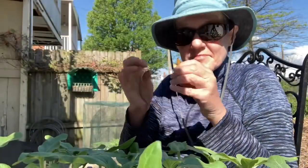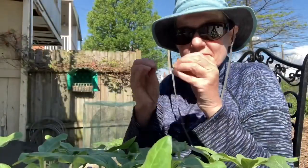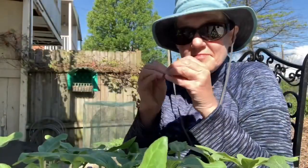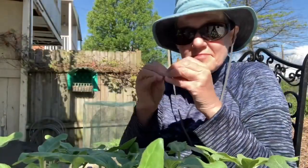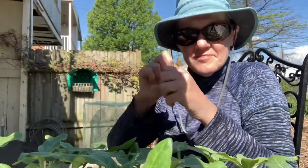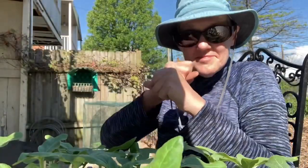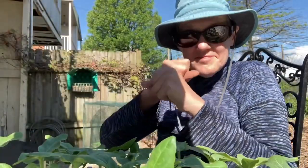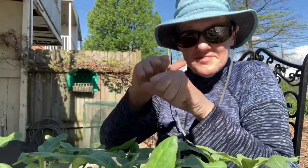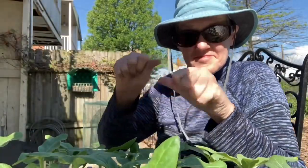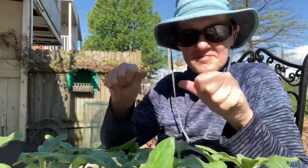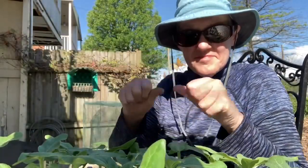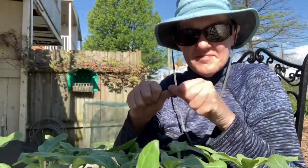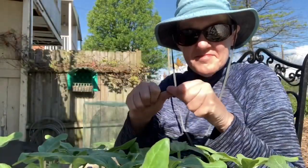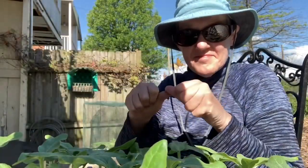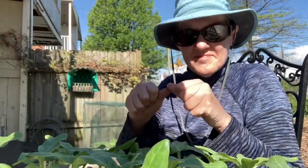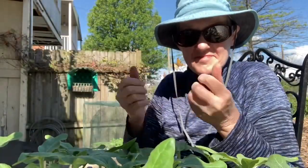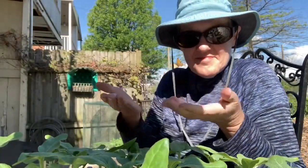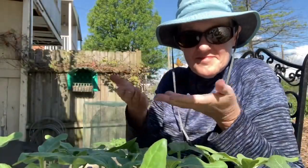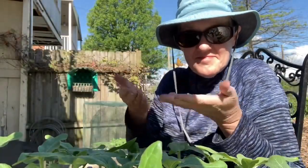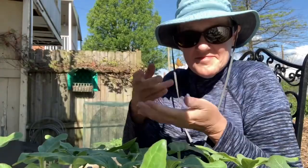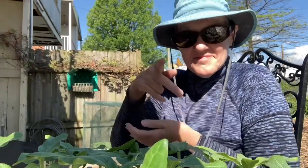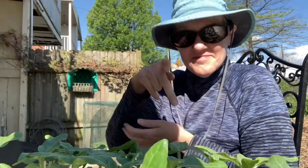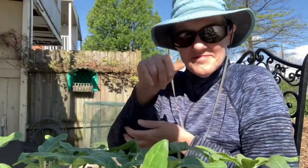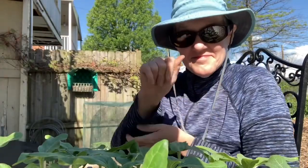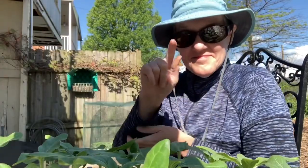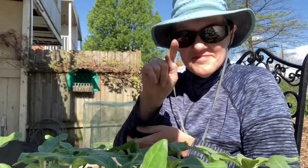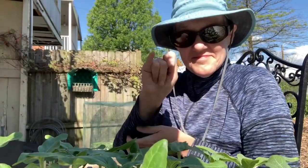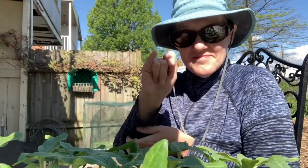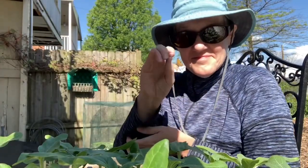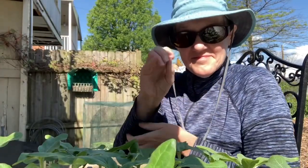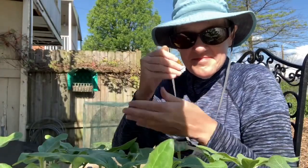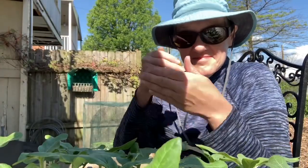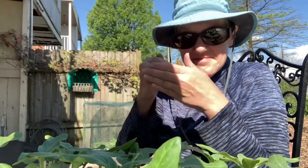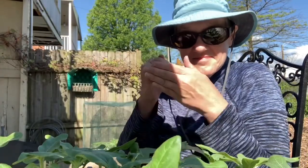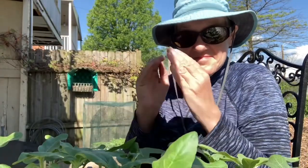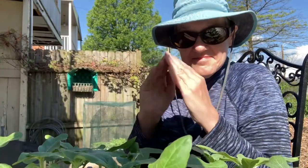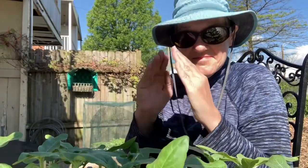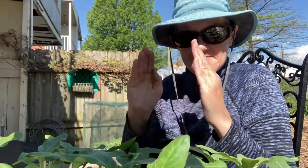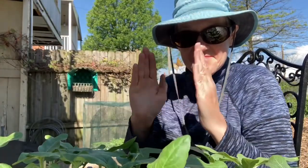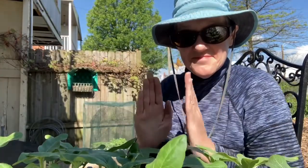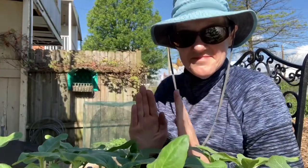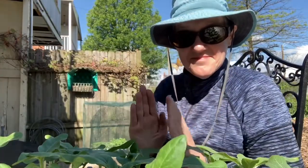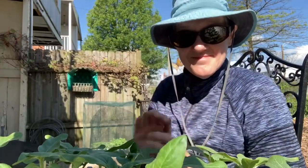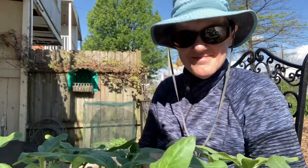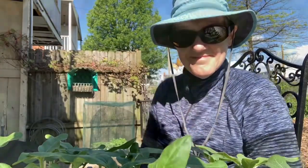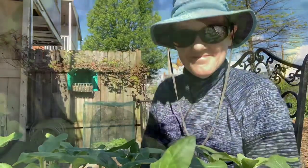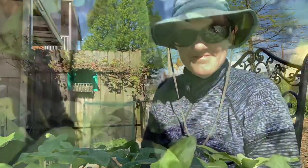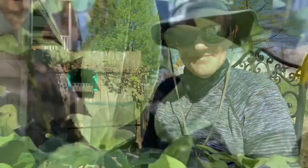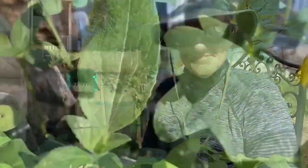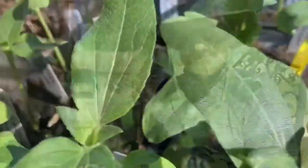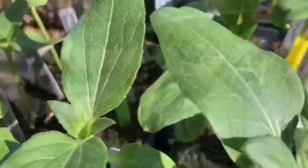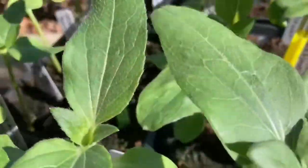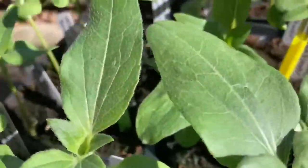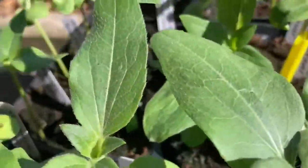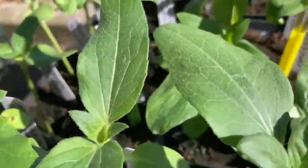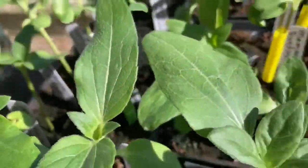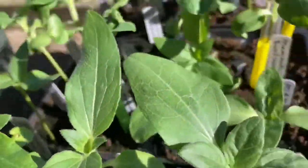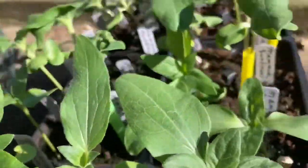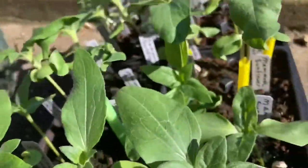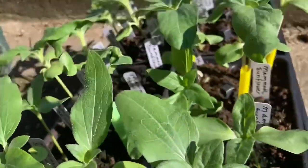Going to start hardening them off in a more protected area here on the patio near the house.